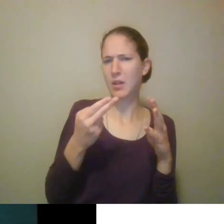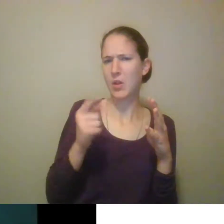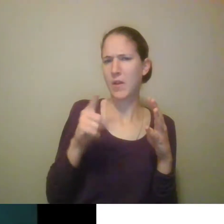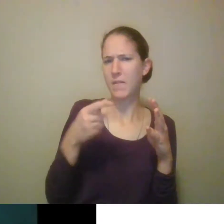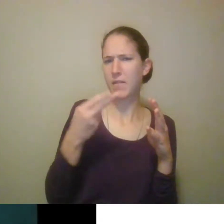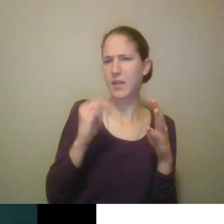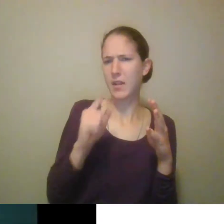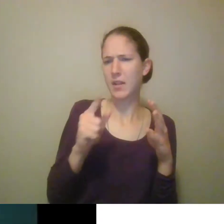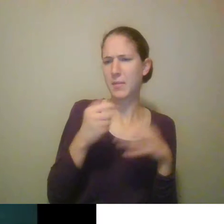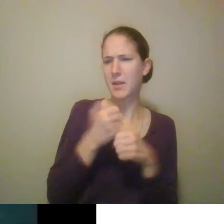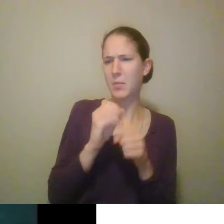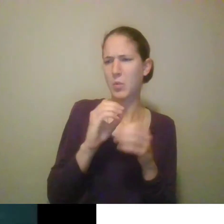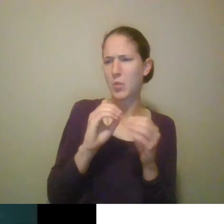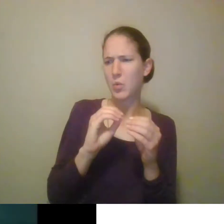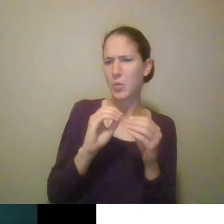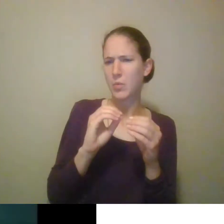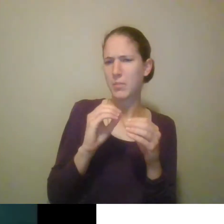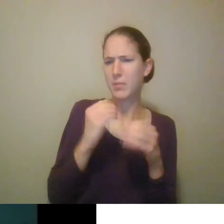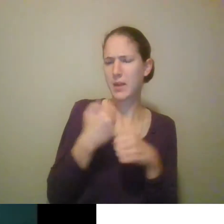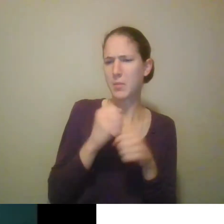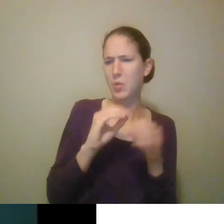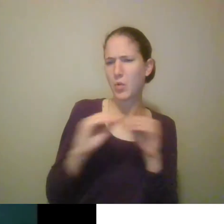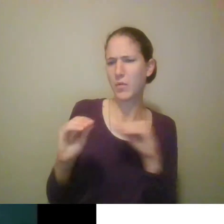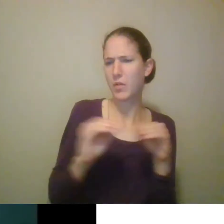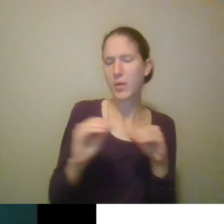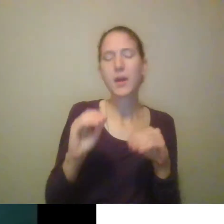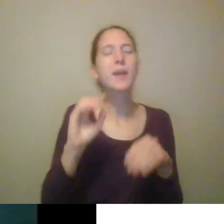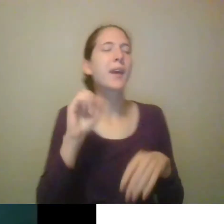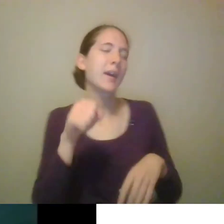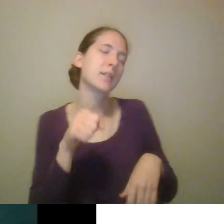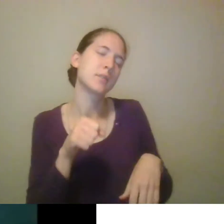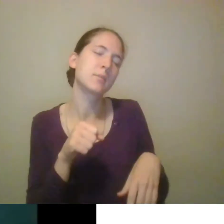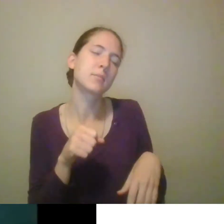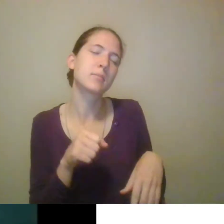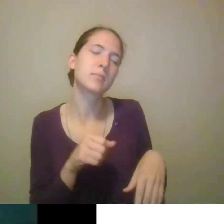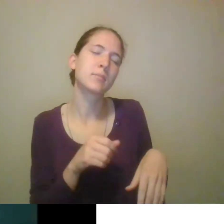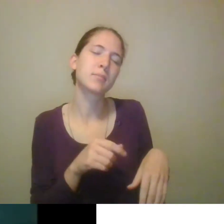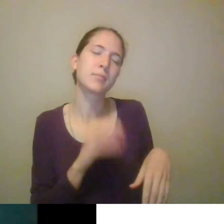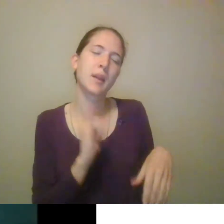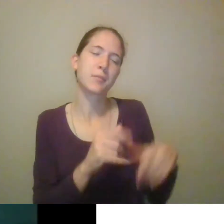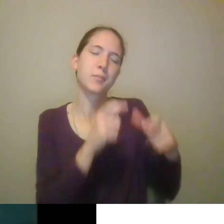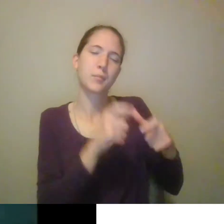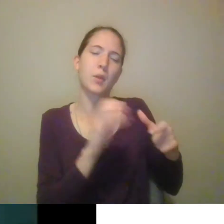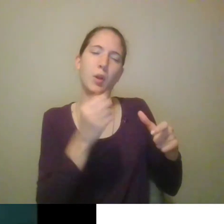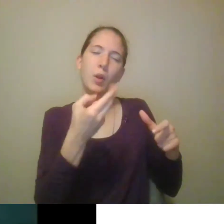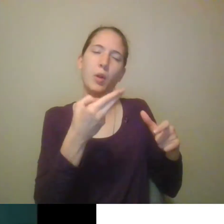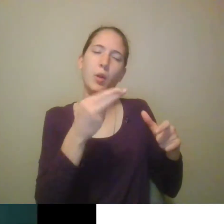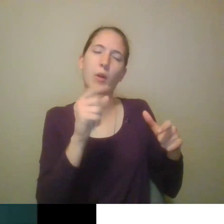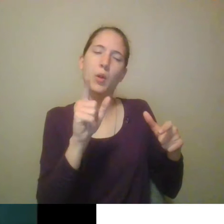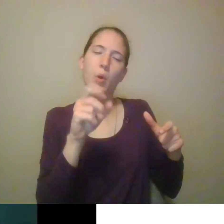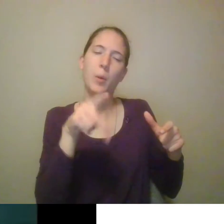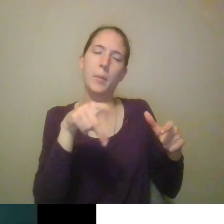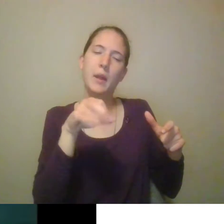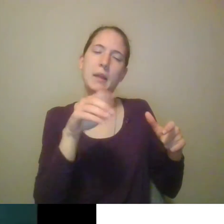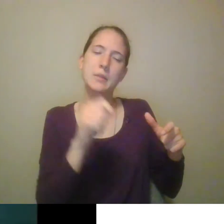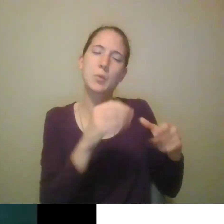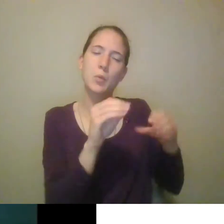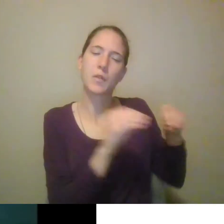were moving, okay, but that wasn't what was making them move. But that's all right. It's still a good guess.